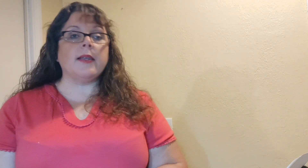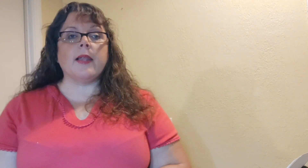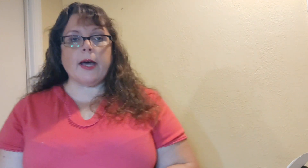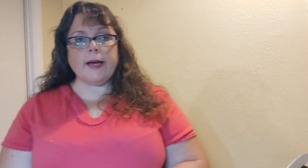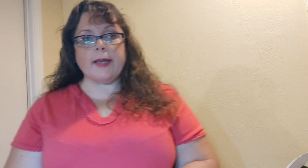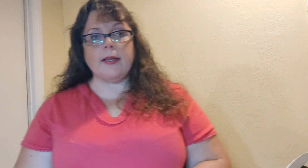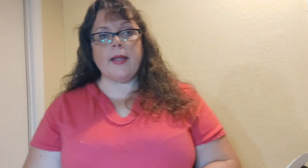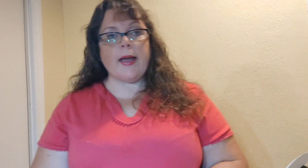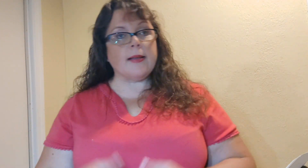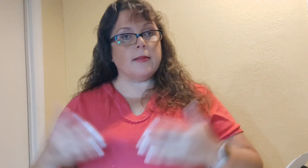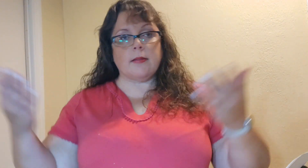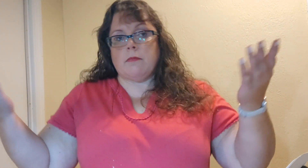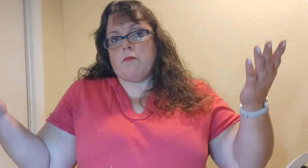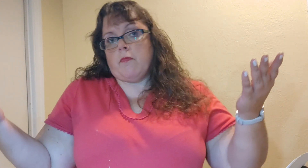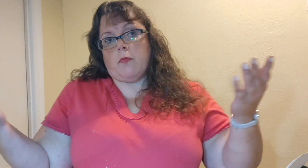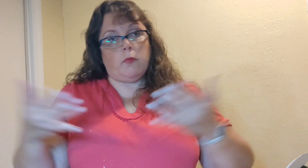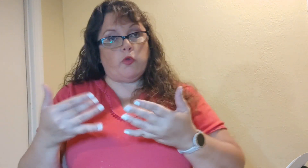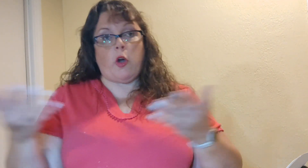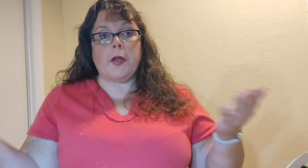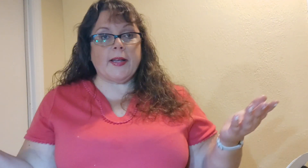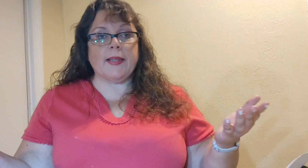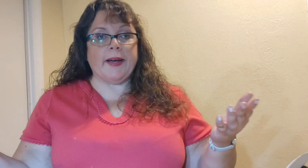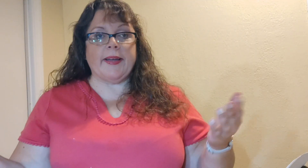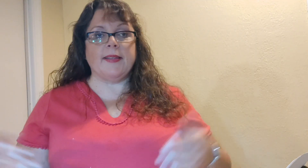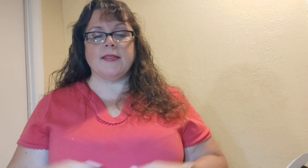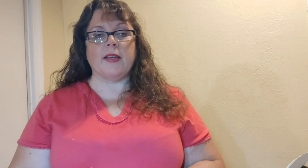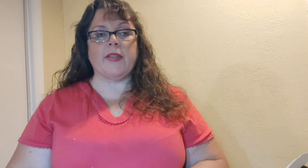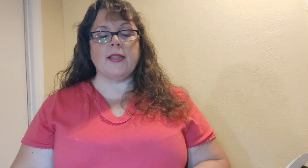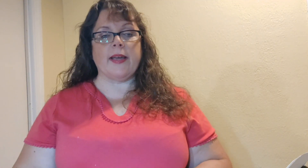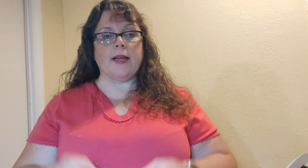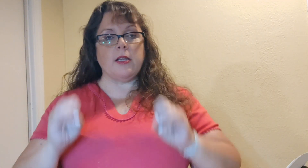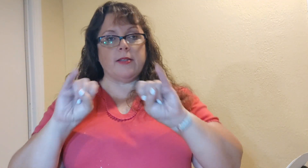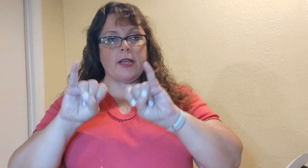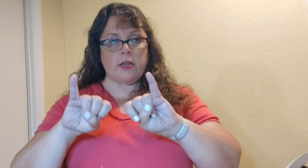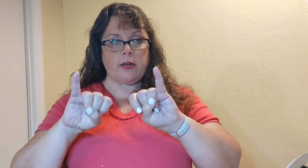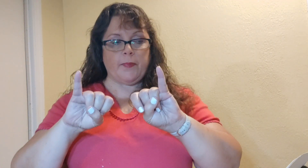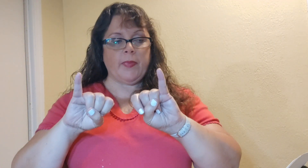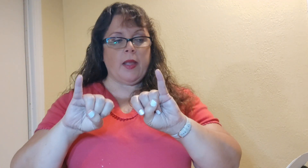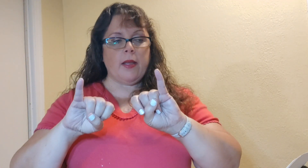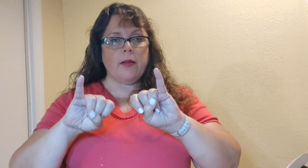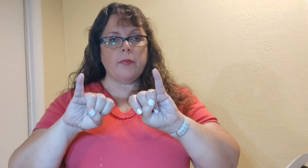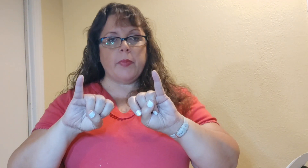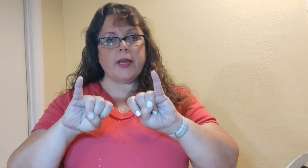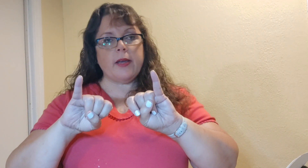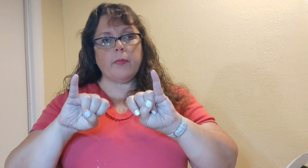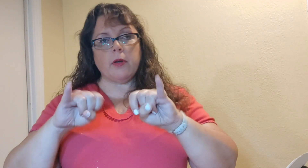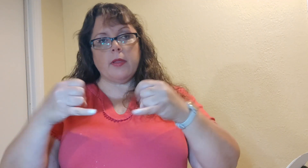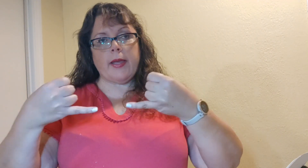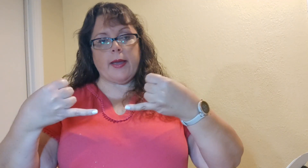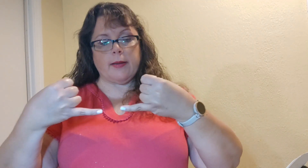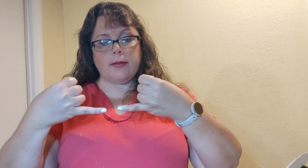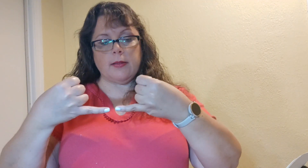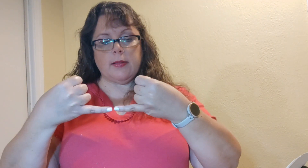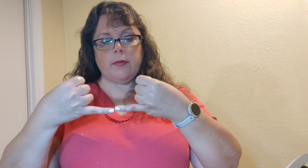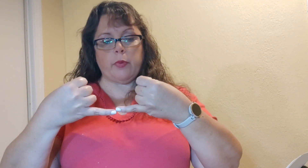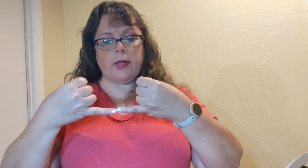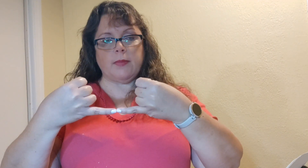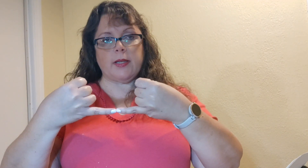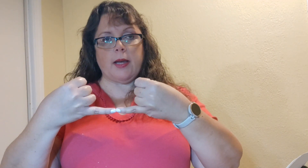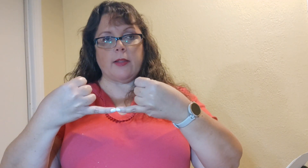Then line, as drawing a line, stuff like that, you take your pinky of both hands, bring them